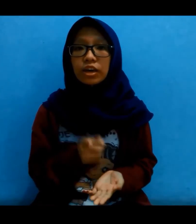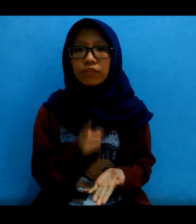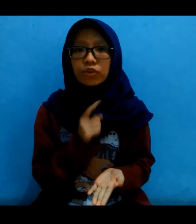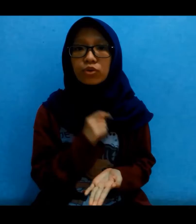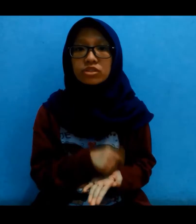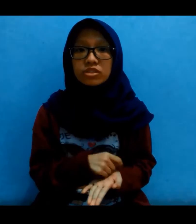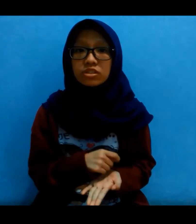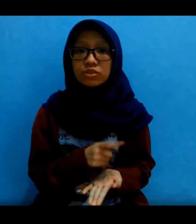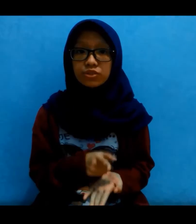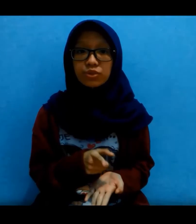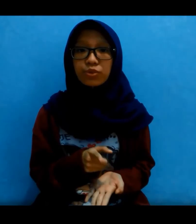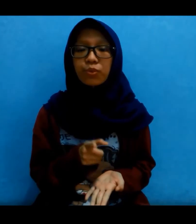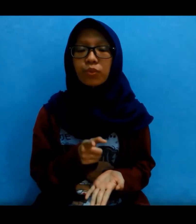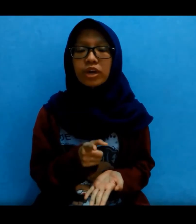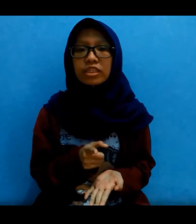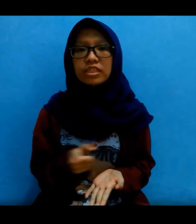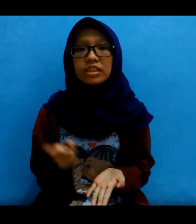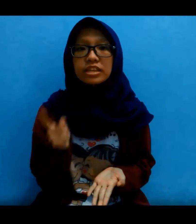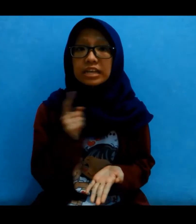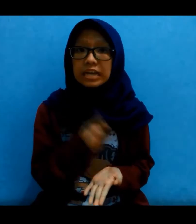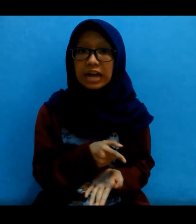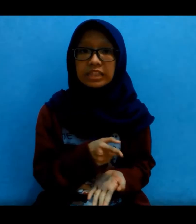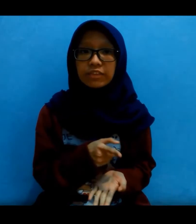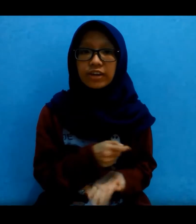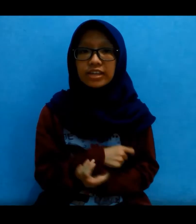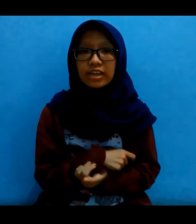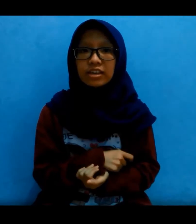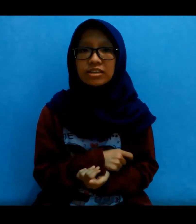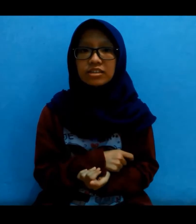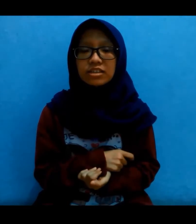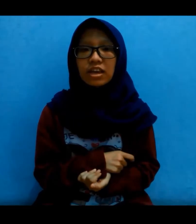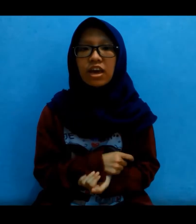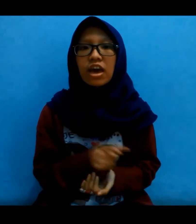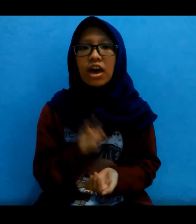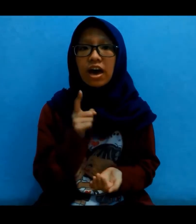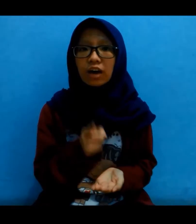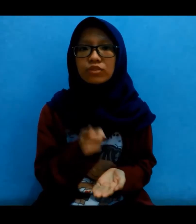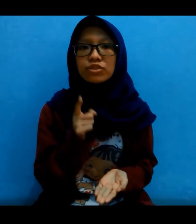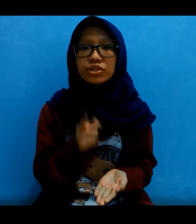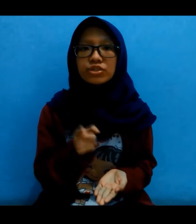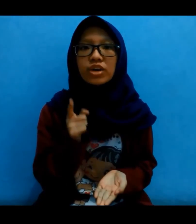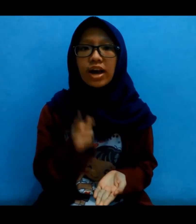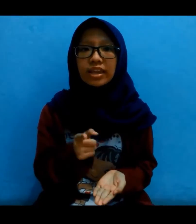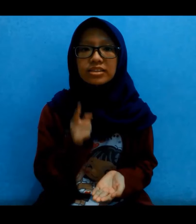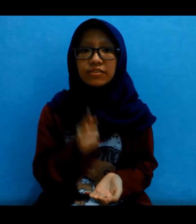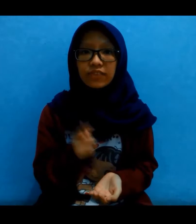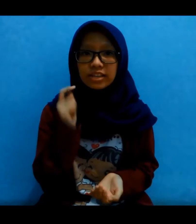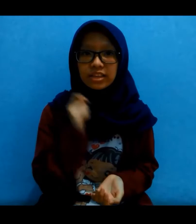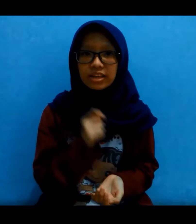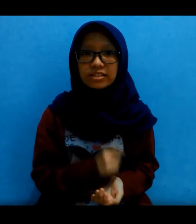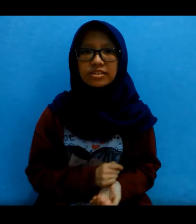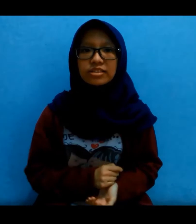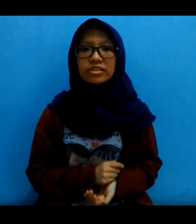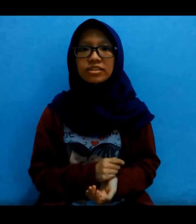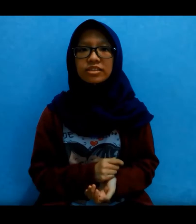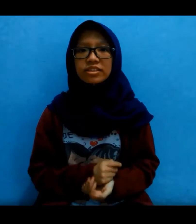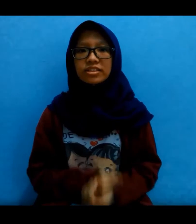If you do with identifying, how do you identify that?